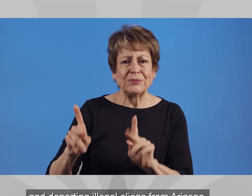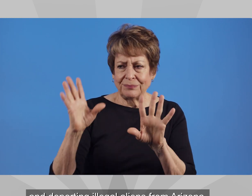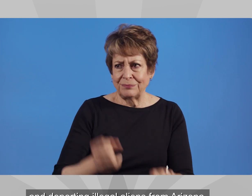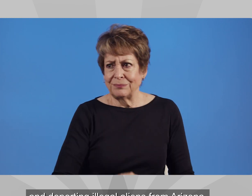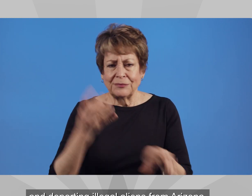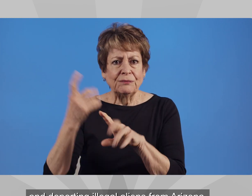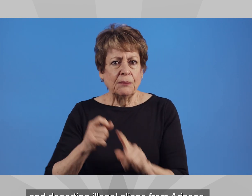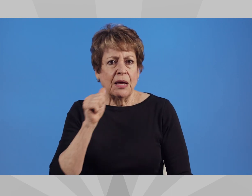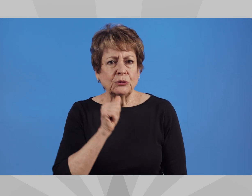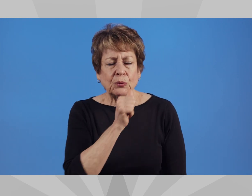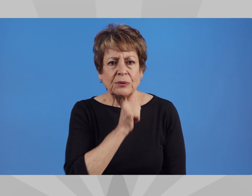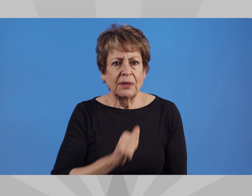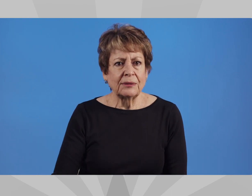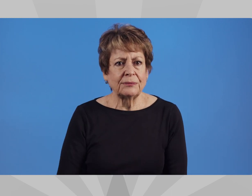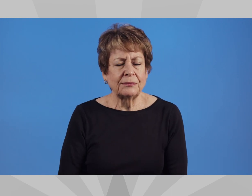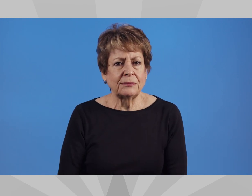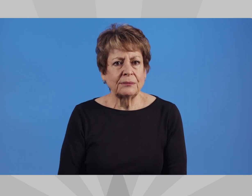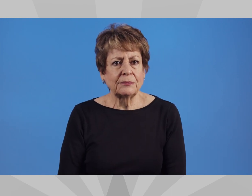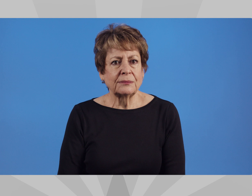illegal aliens from Arizona.